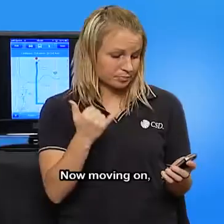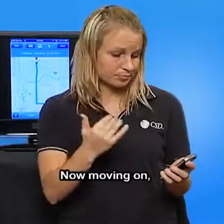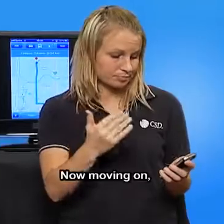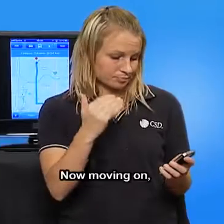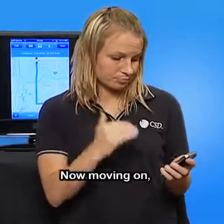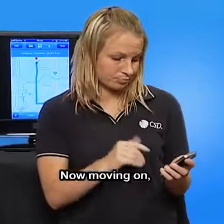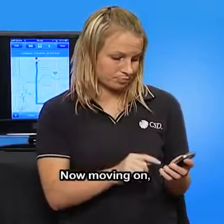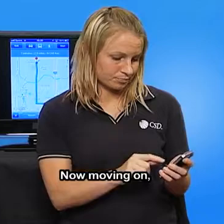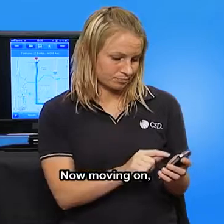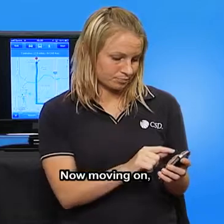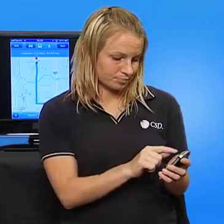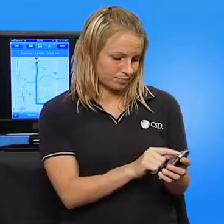Now, moving on,